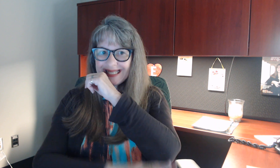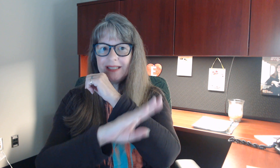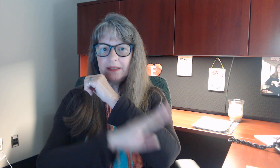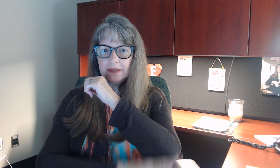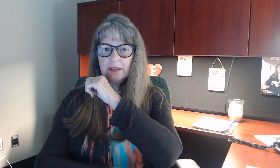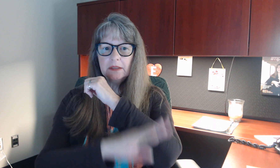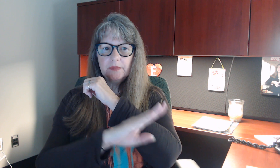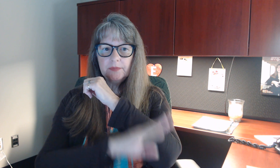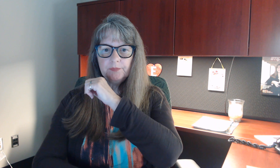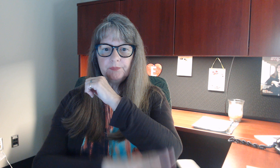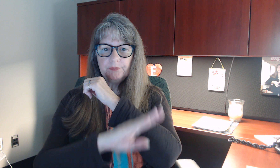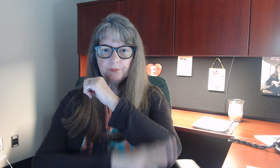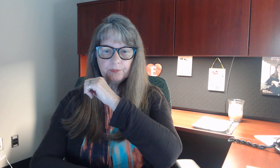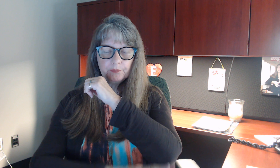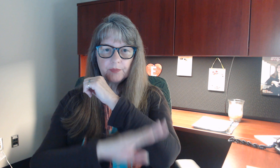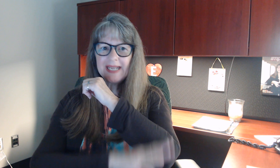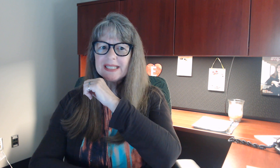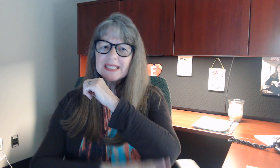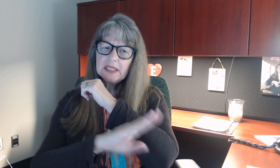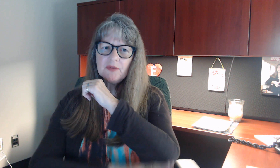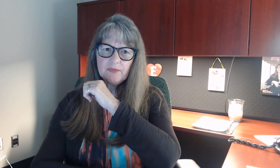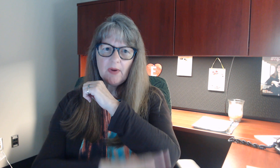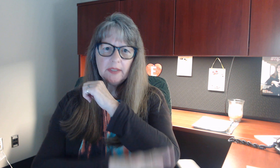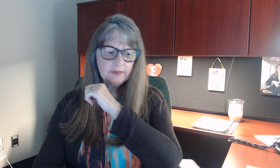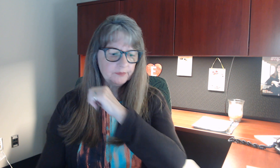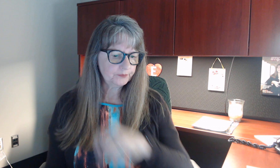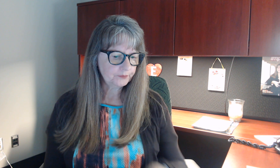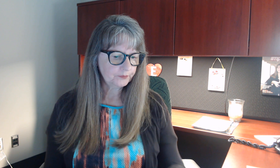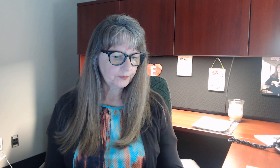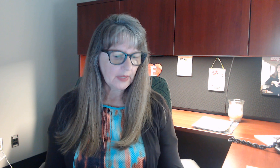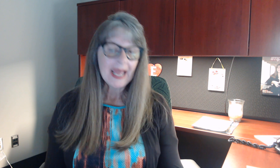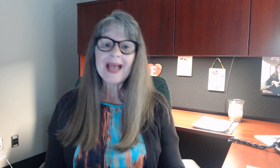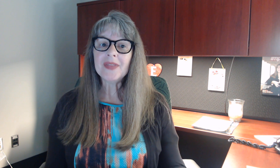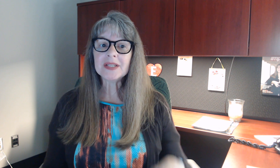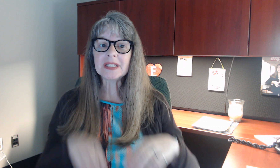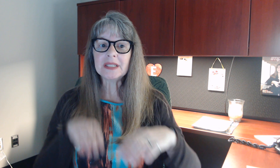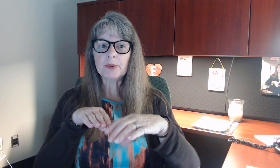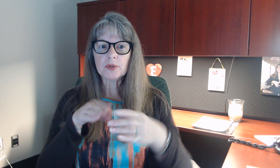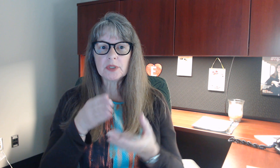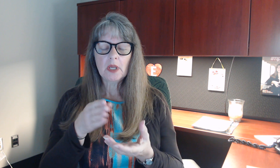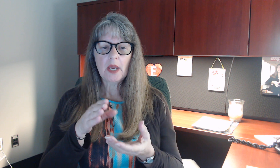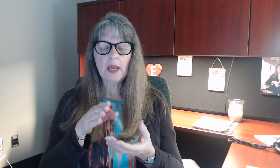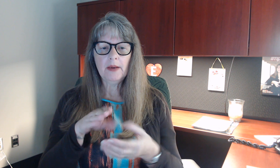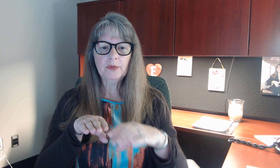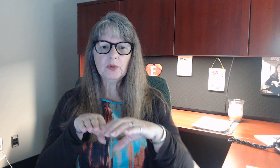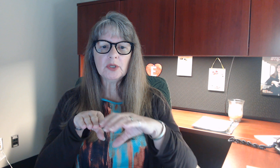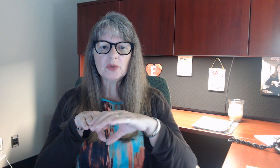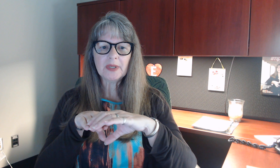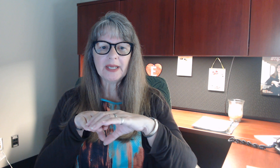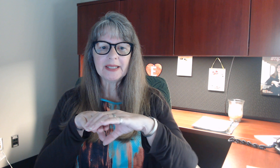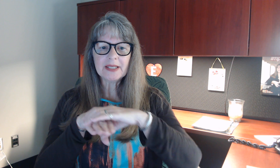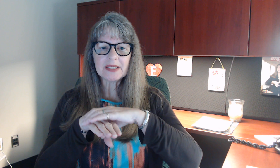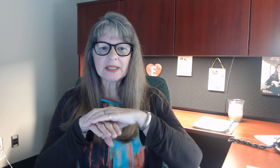season. I guess it's the leaves falling. And then slippers. You could do it like this, like